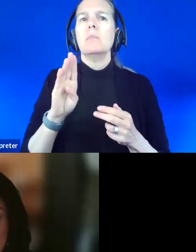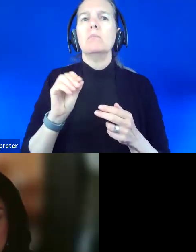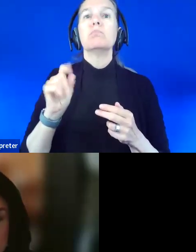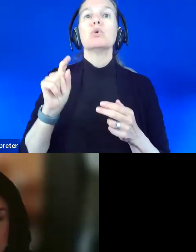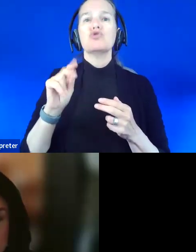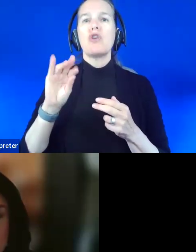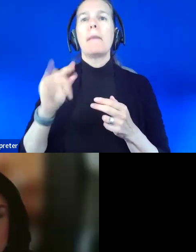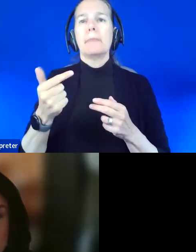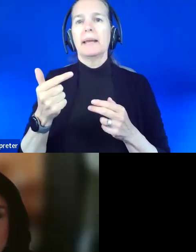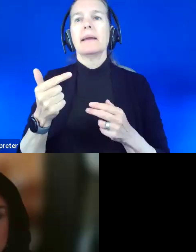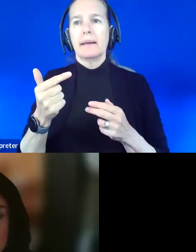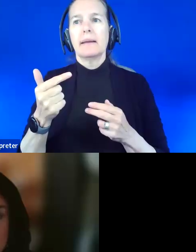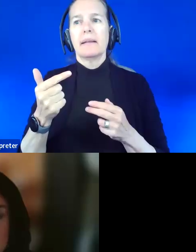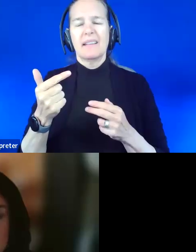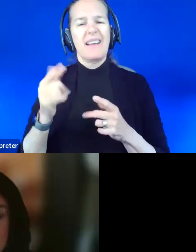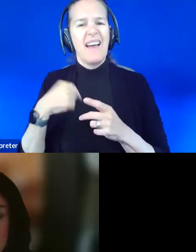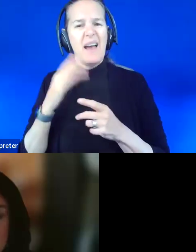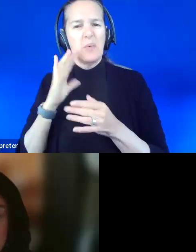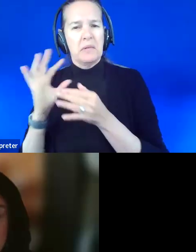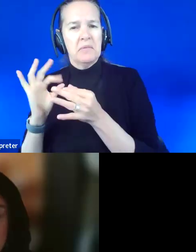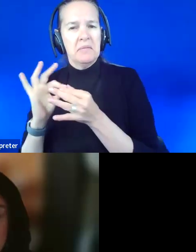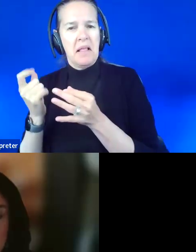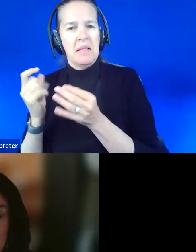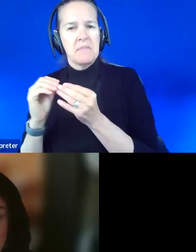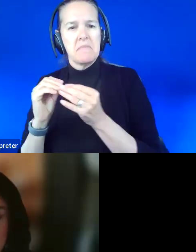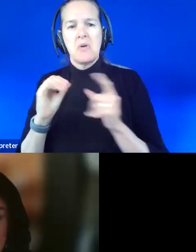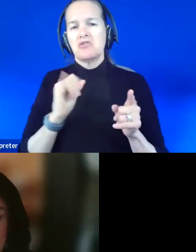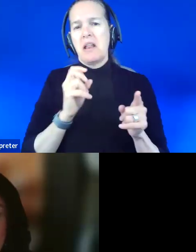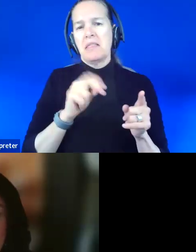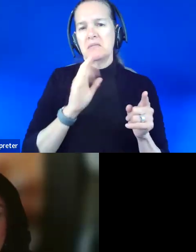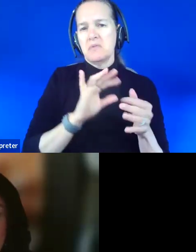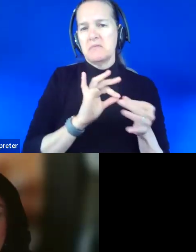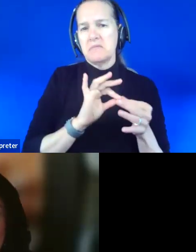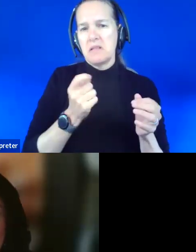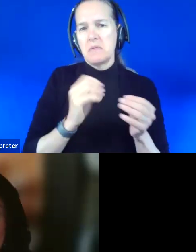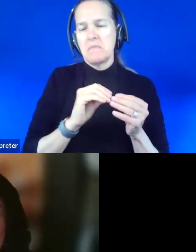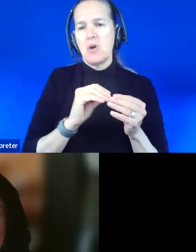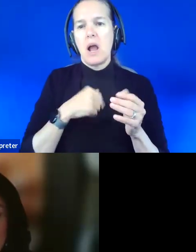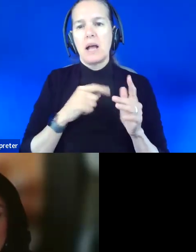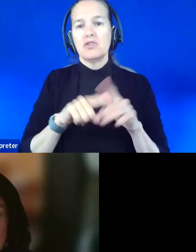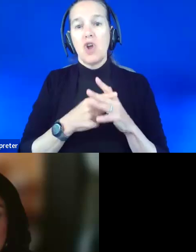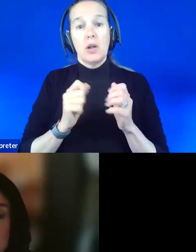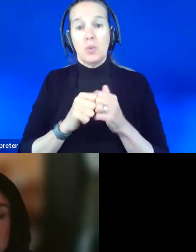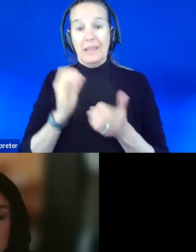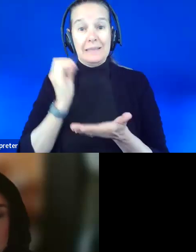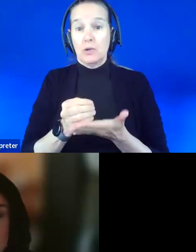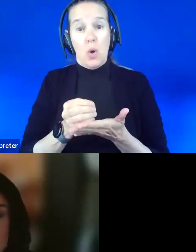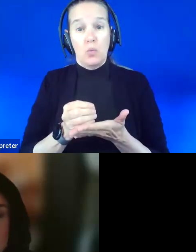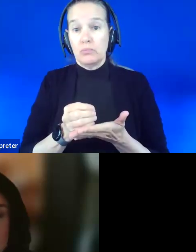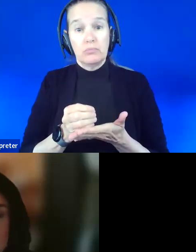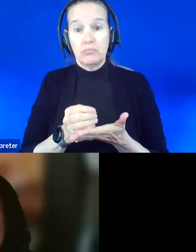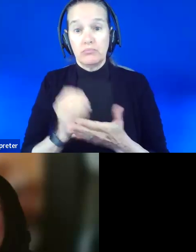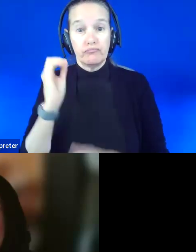thing. Jonathan's going to get into like a little bit more on his background. I started really with zero, and just kind